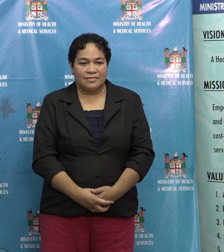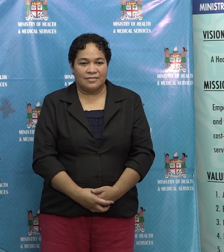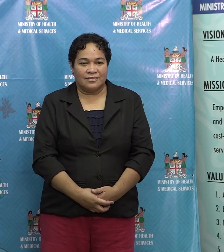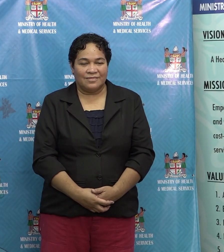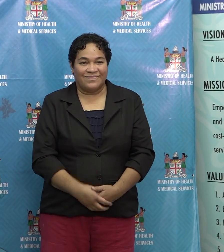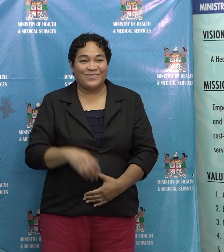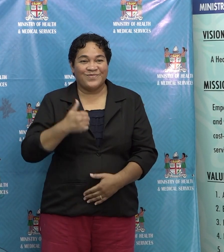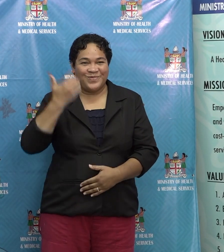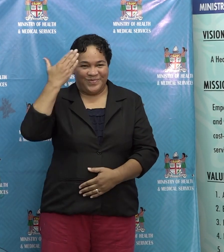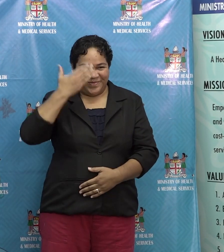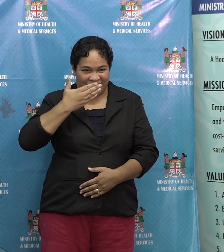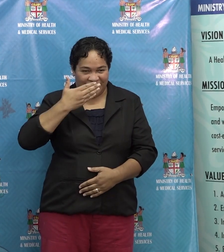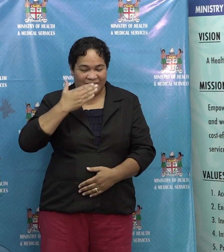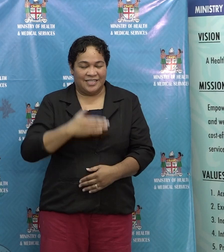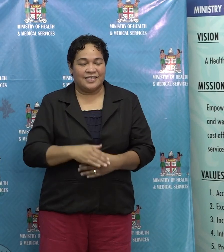Good evening.